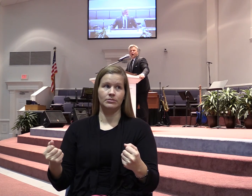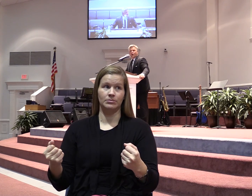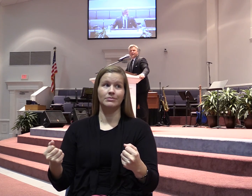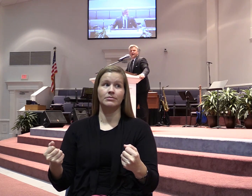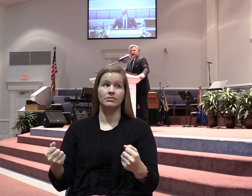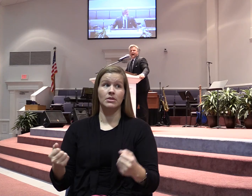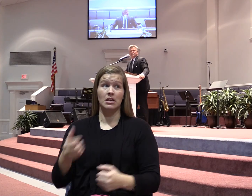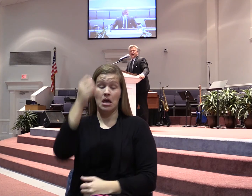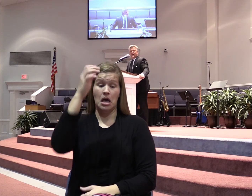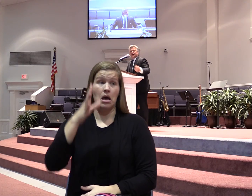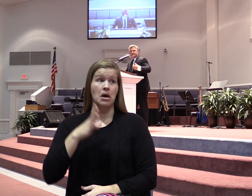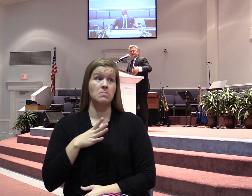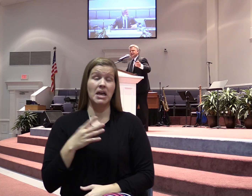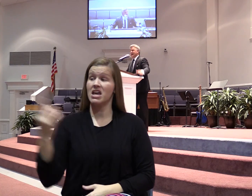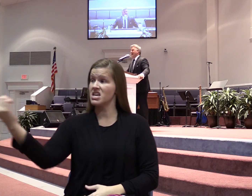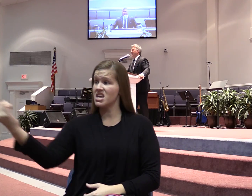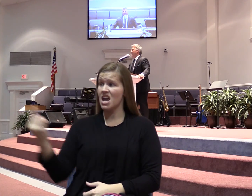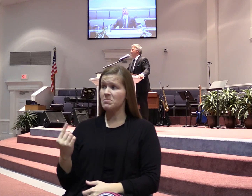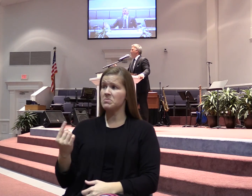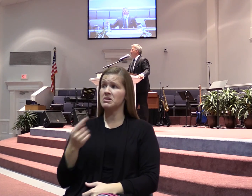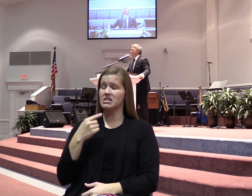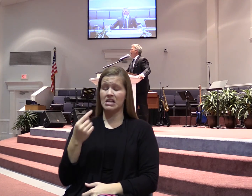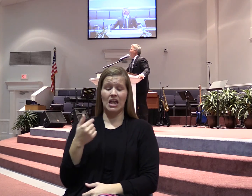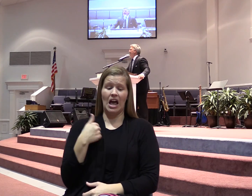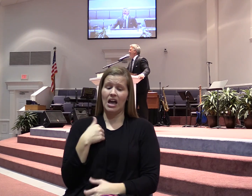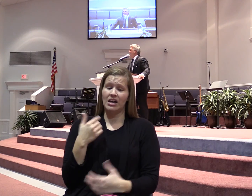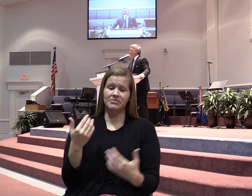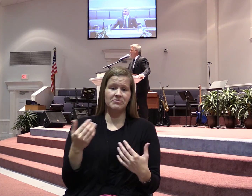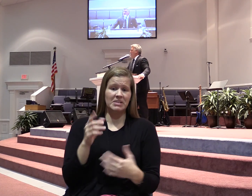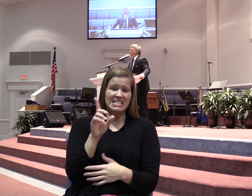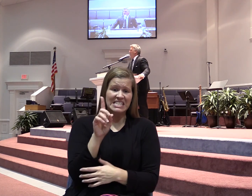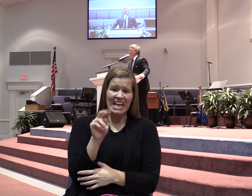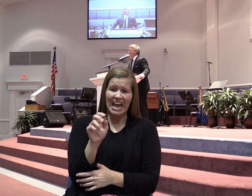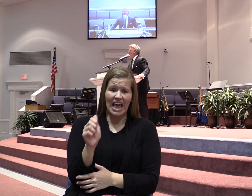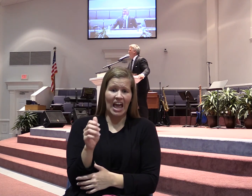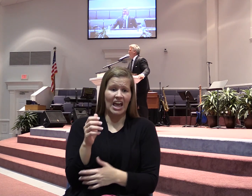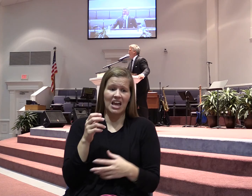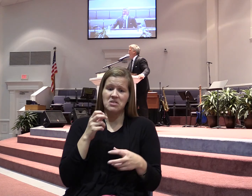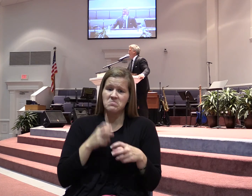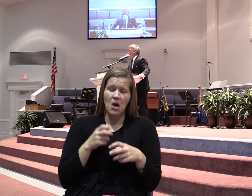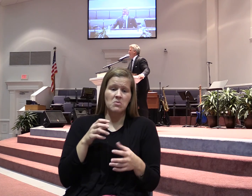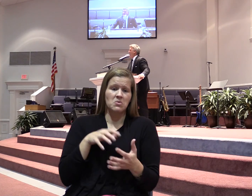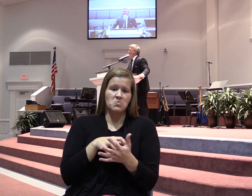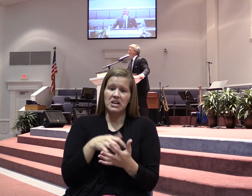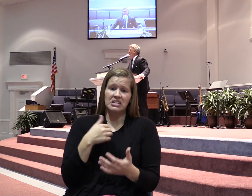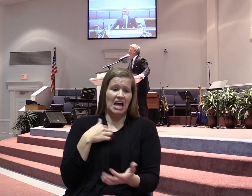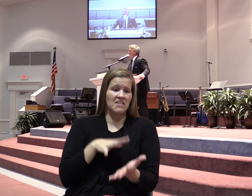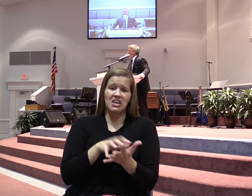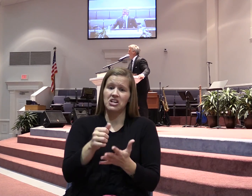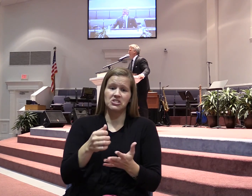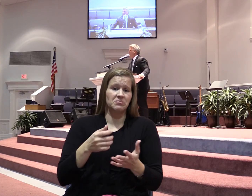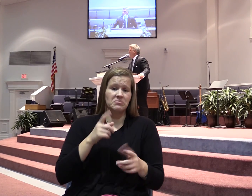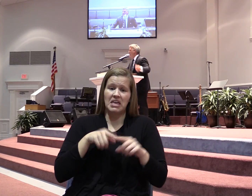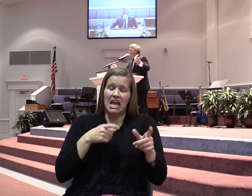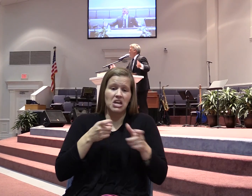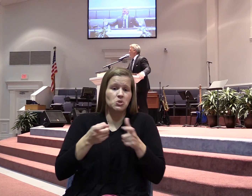said, there's no hope. I have a genetic disposition. I have a marker within my DNA, a proclivity, a weakness for cancer. It's out of control. They can't